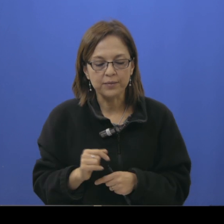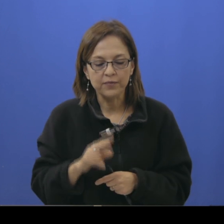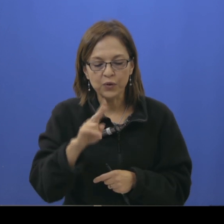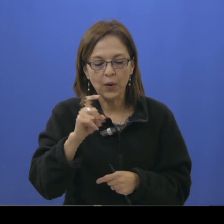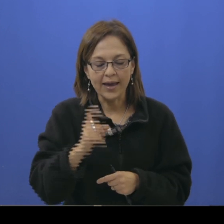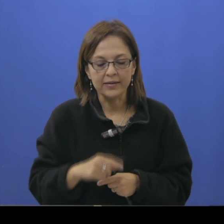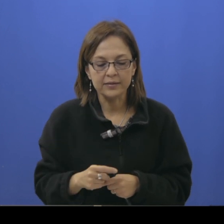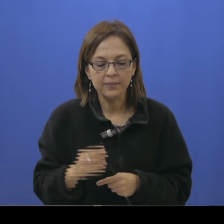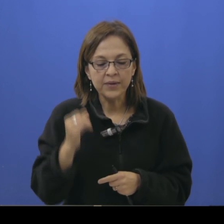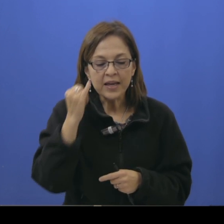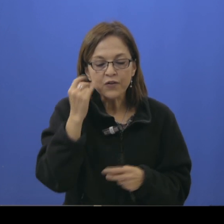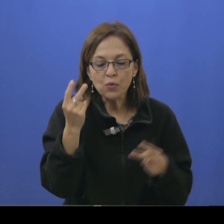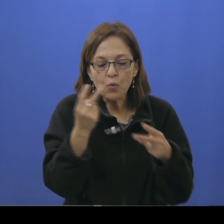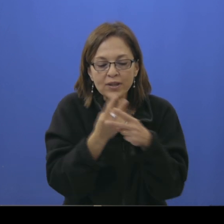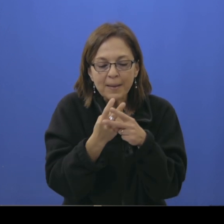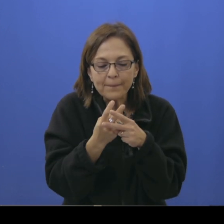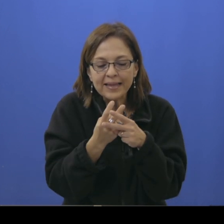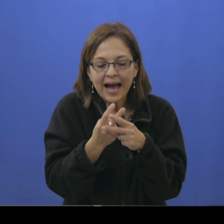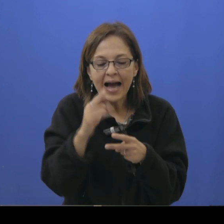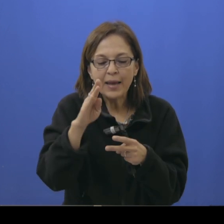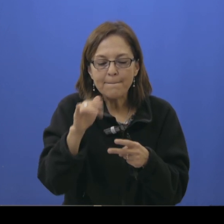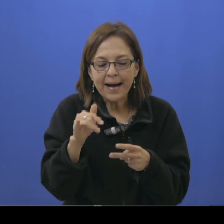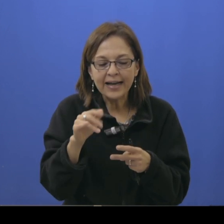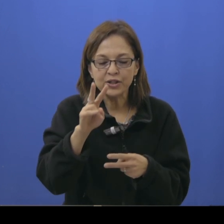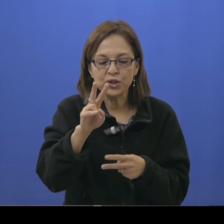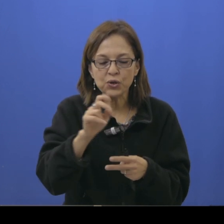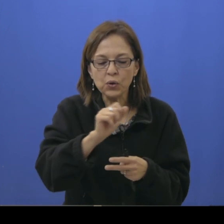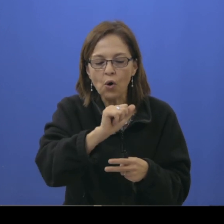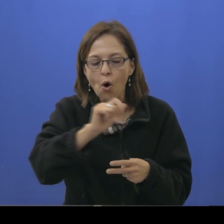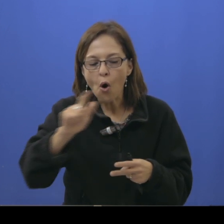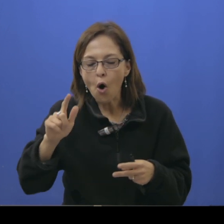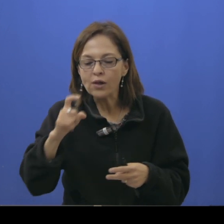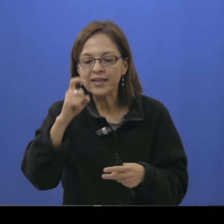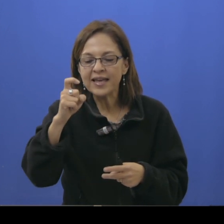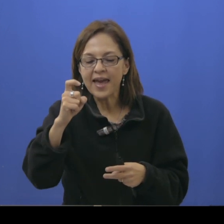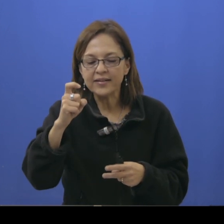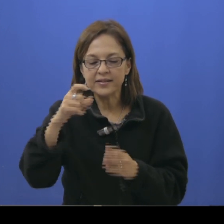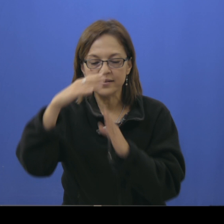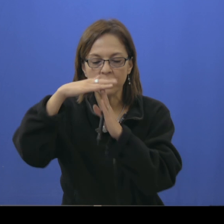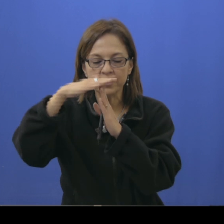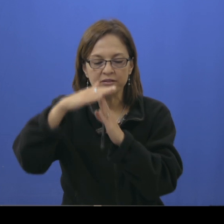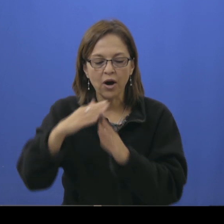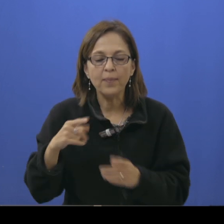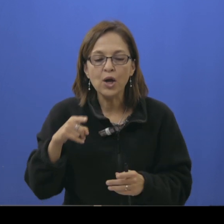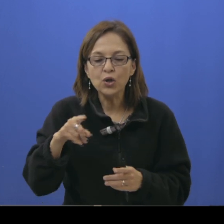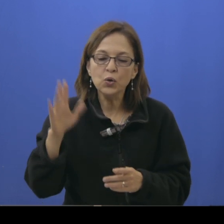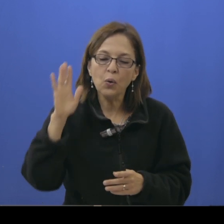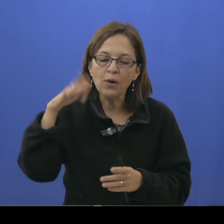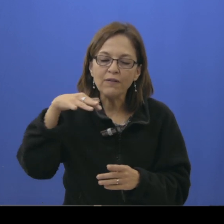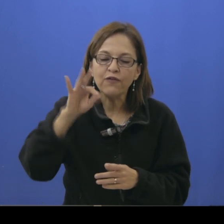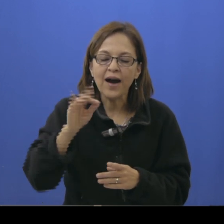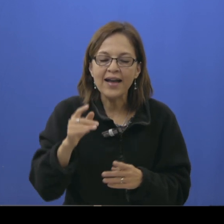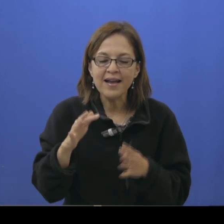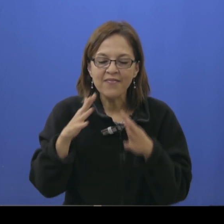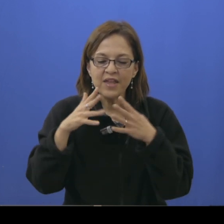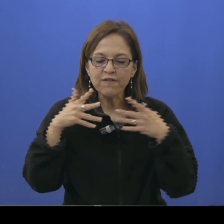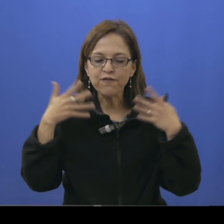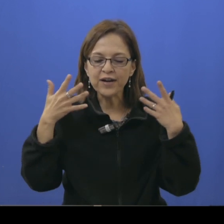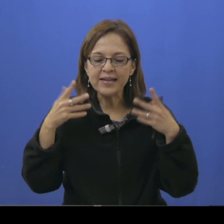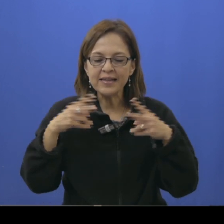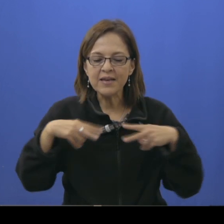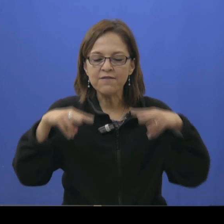function, 2x. If you multiply by 2 all the x's on the top, you will find